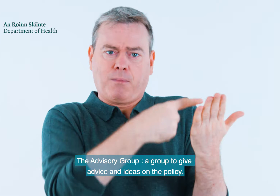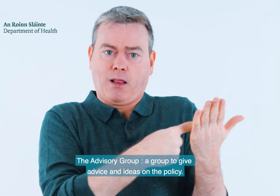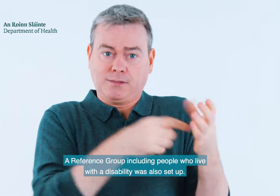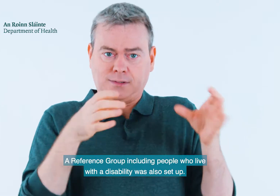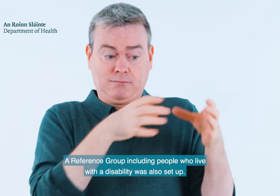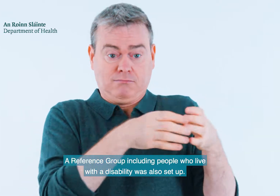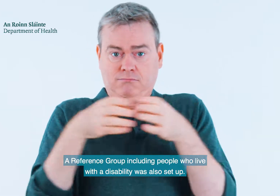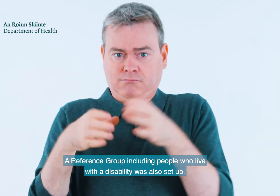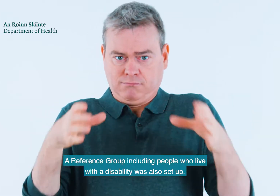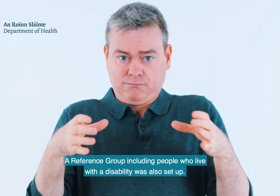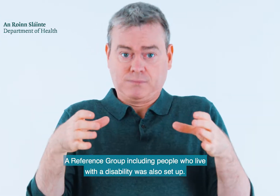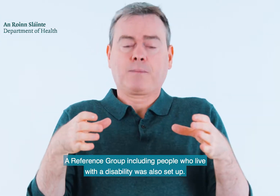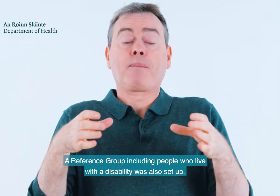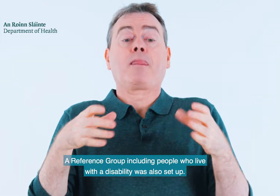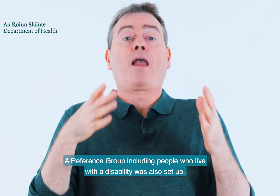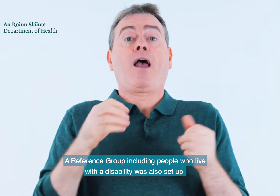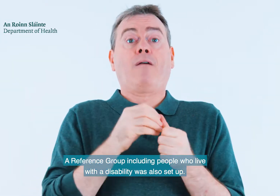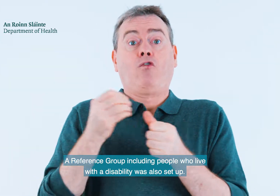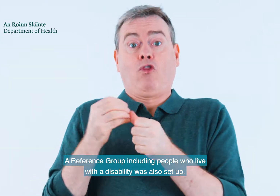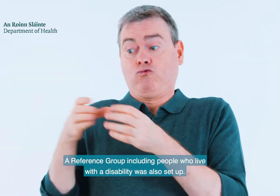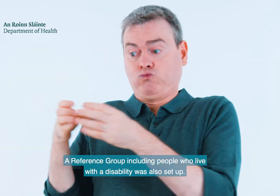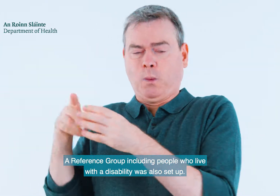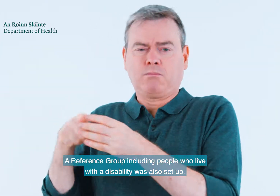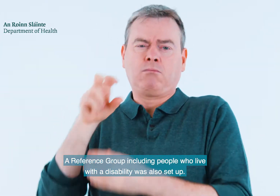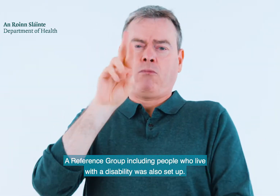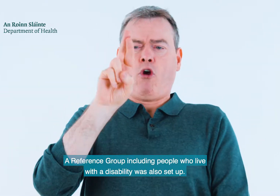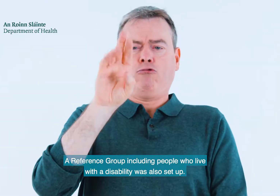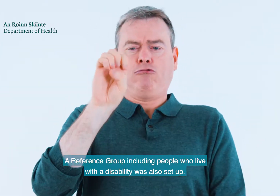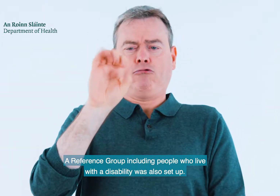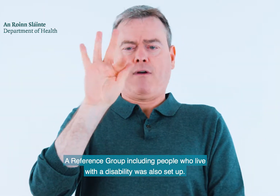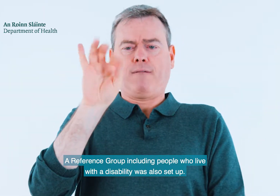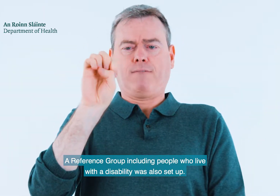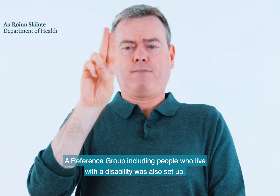A reference group, including people who live with a disability, was also set up.